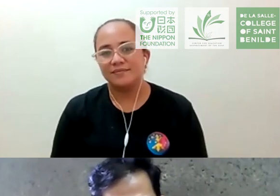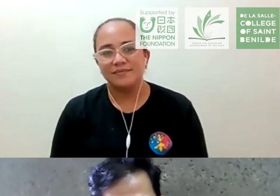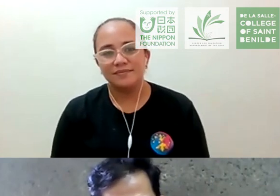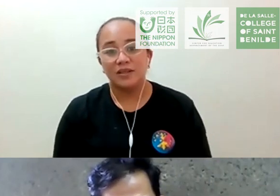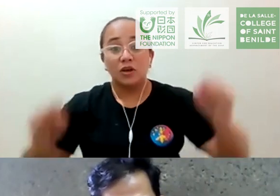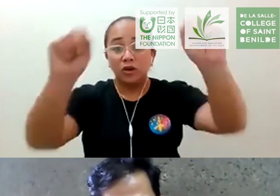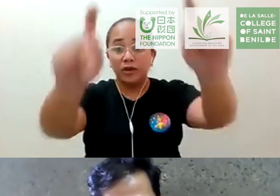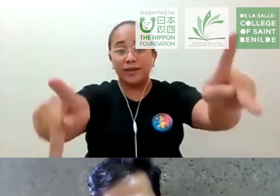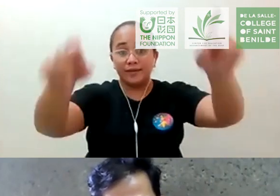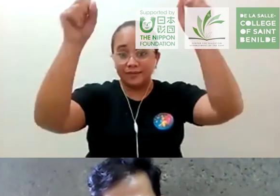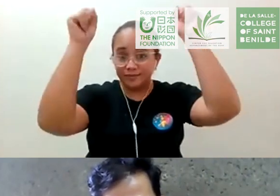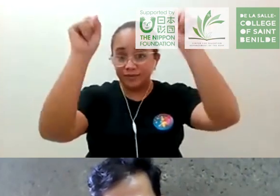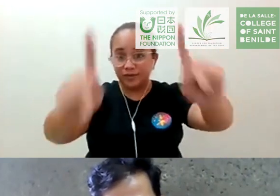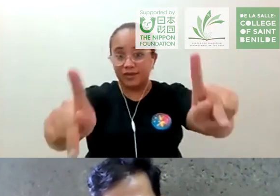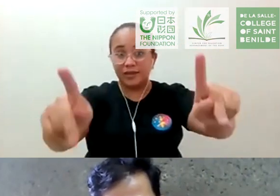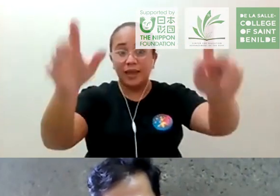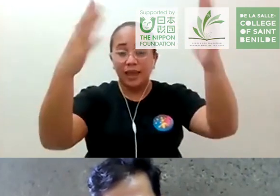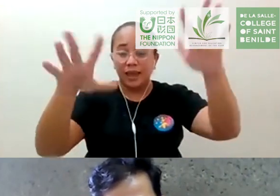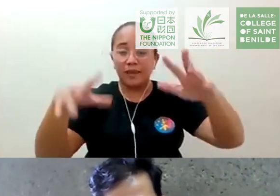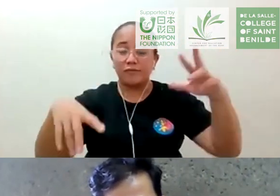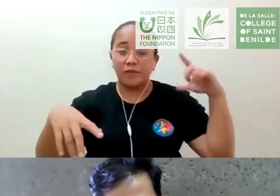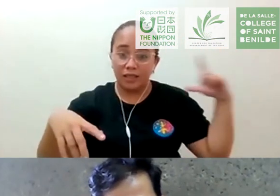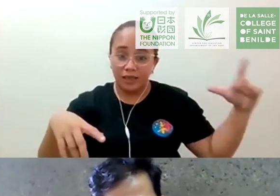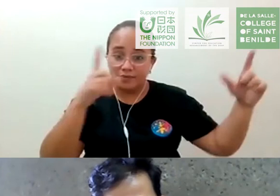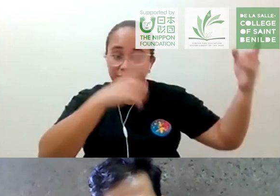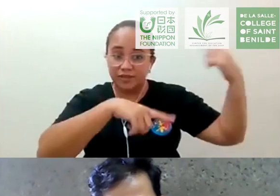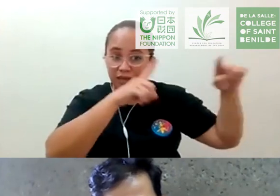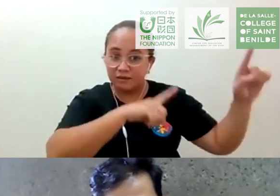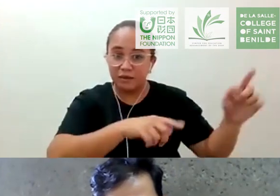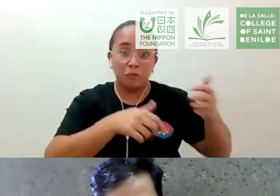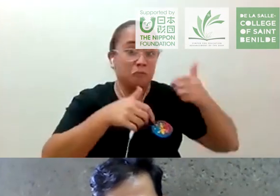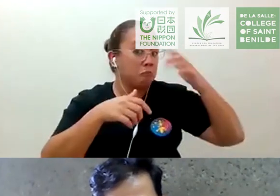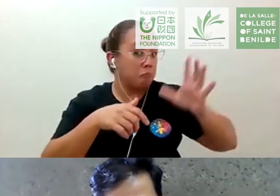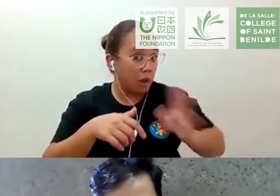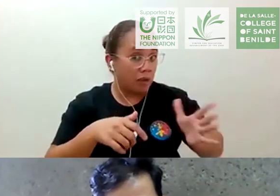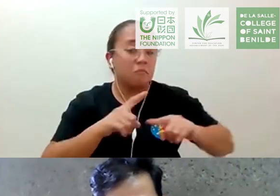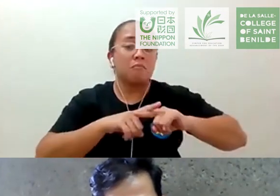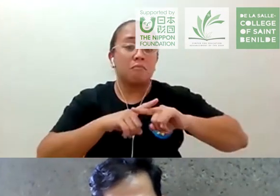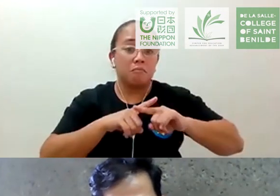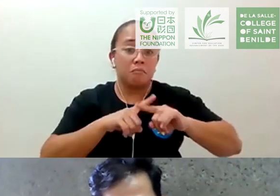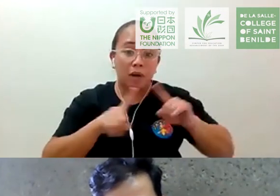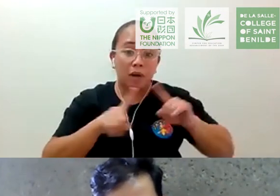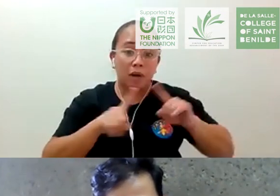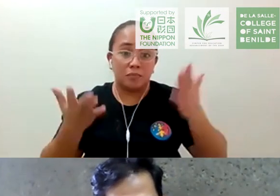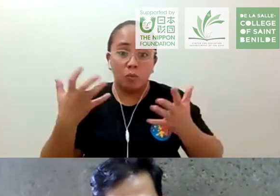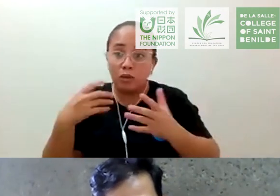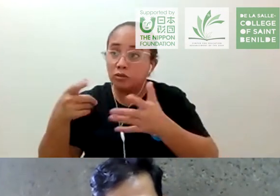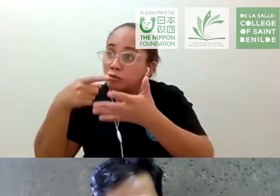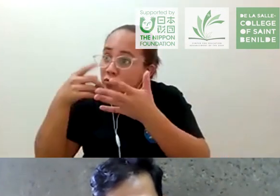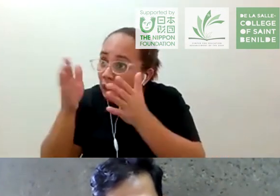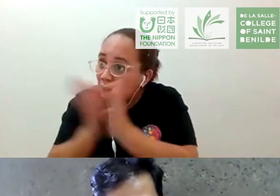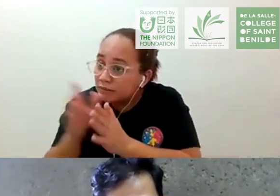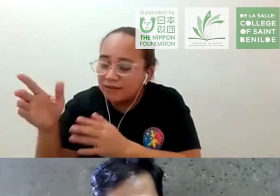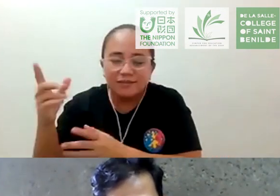Okay. So if you're a left-handed signer, that's perfectly okay, but you may want to confirm with the right-handed